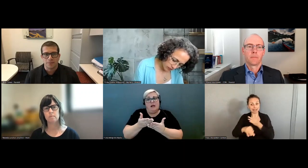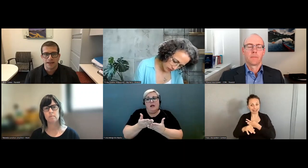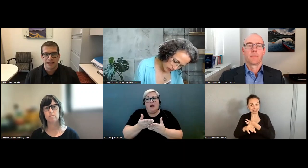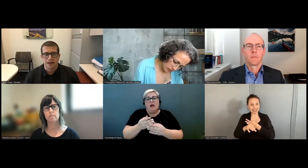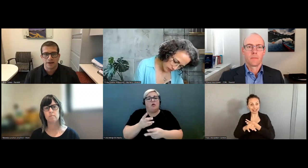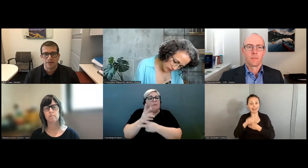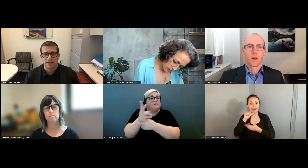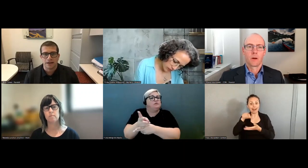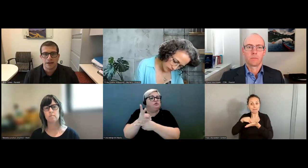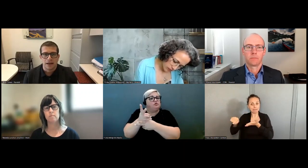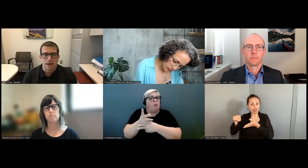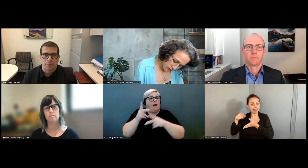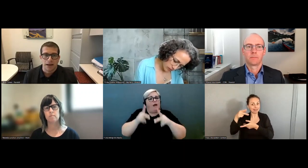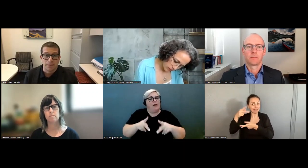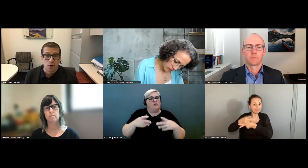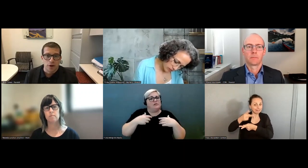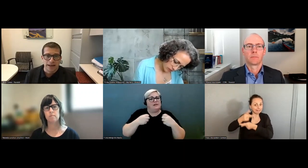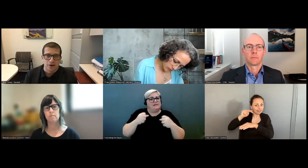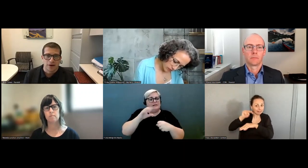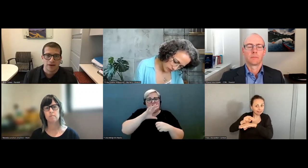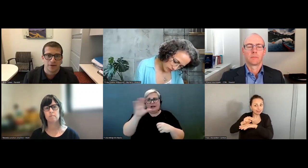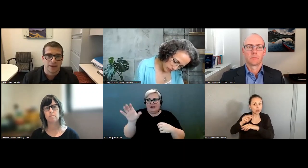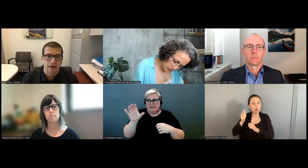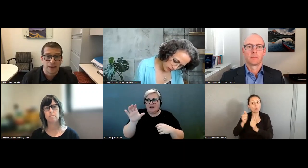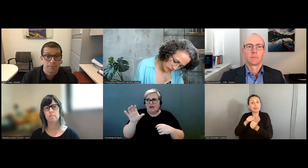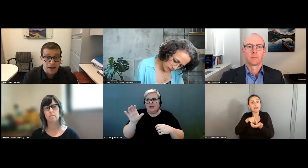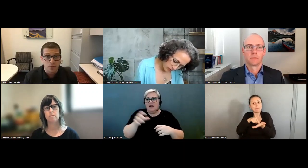of unpaid caregiving by employed